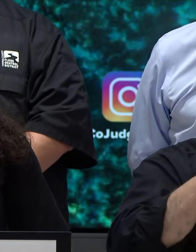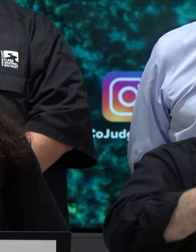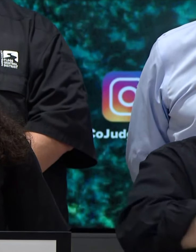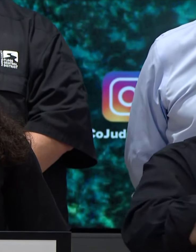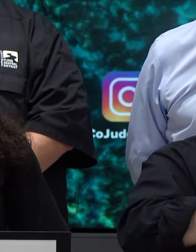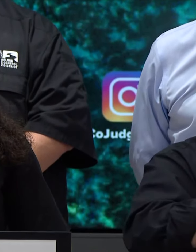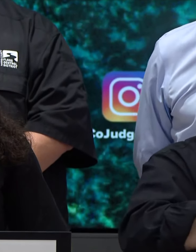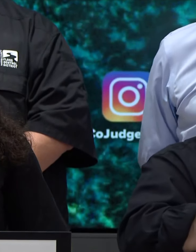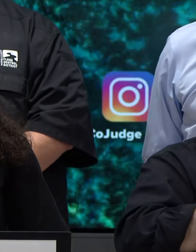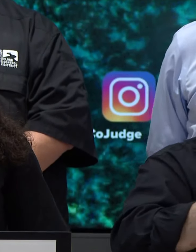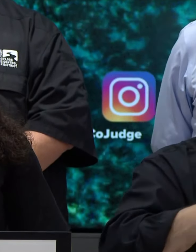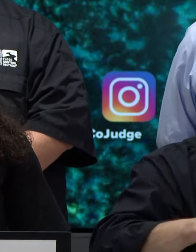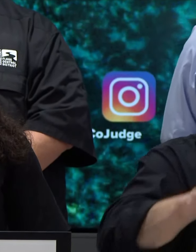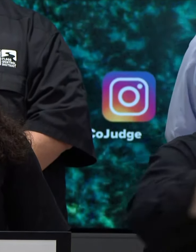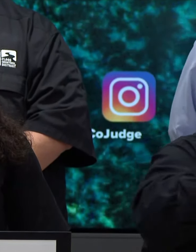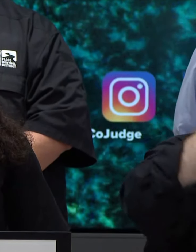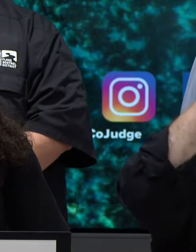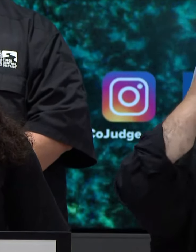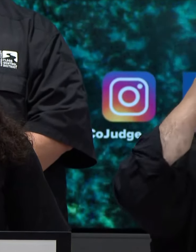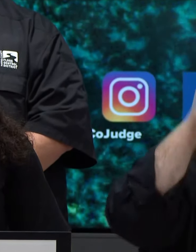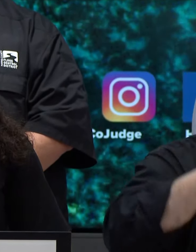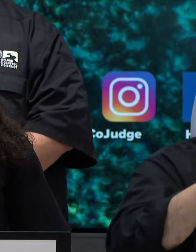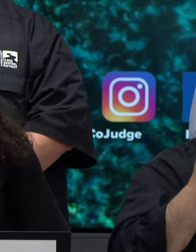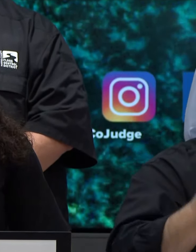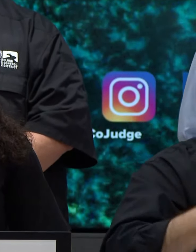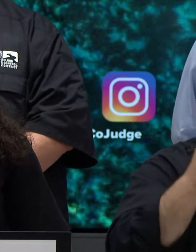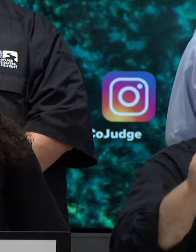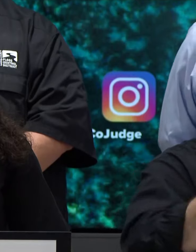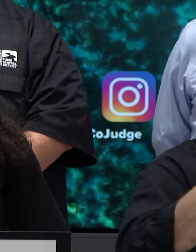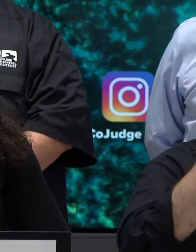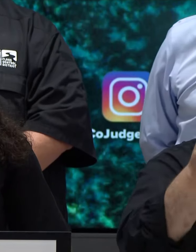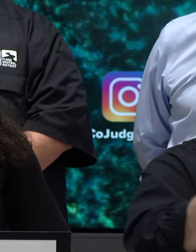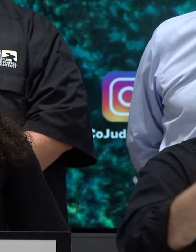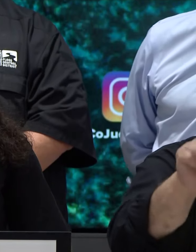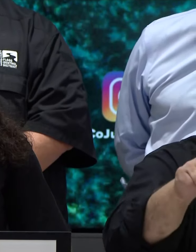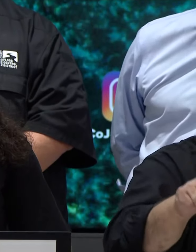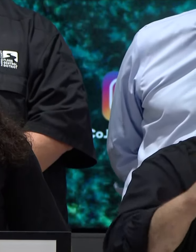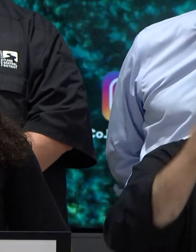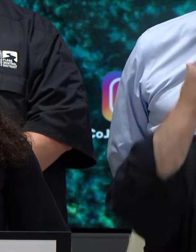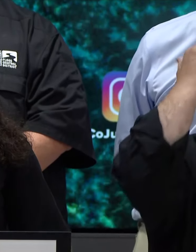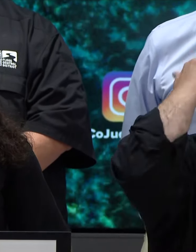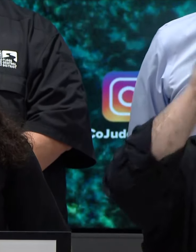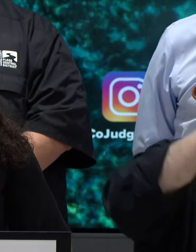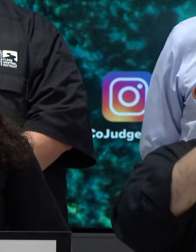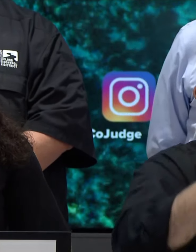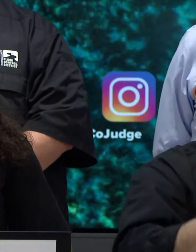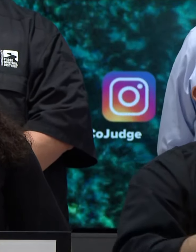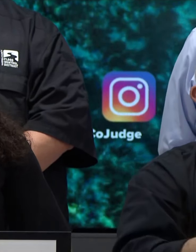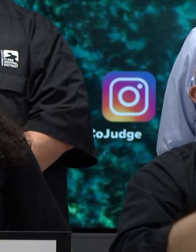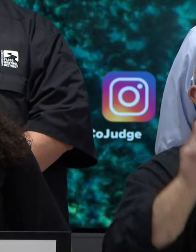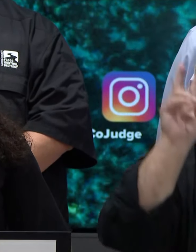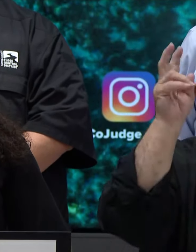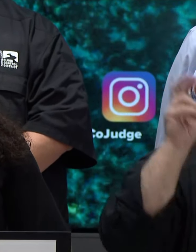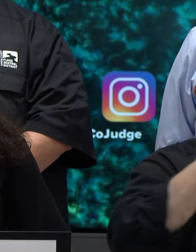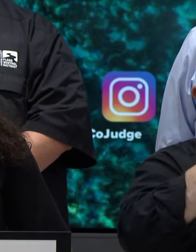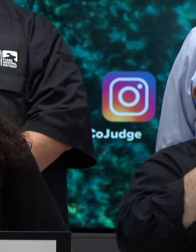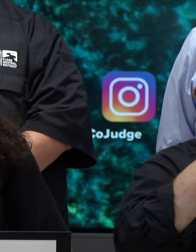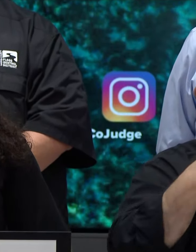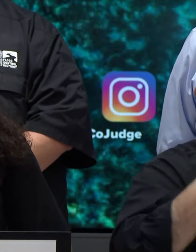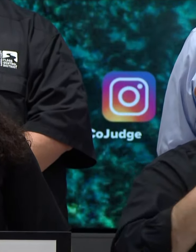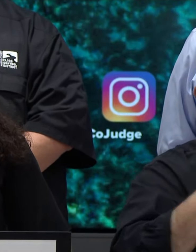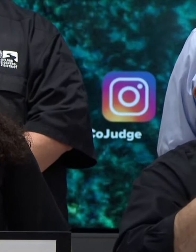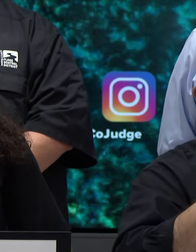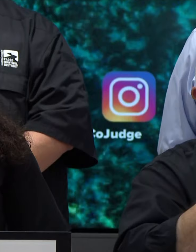to move this as quickly as possible. I do recognize, though, the number one issue right now is power. And so that's